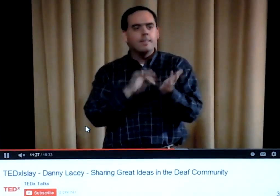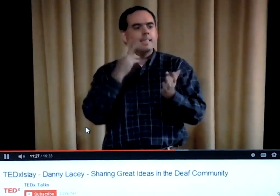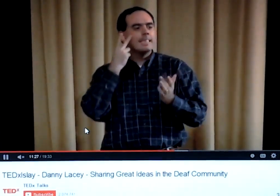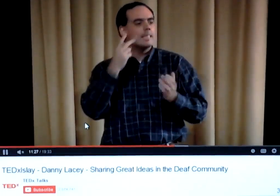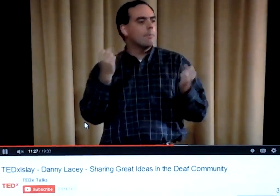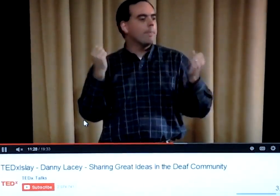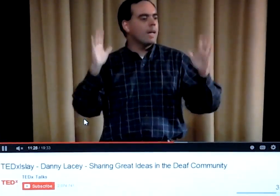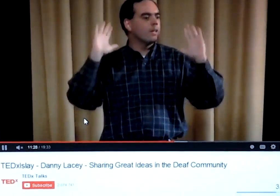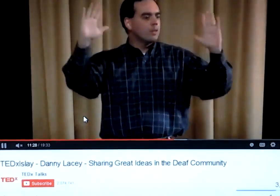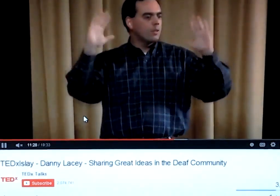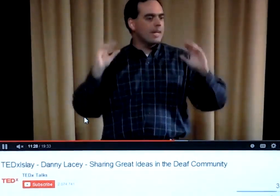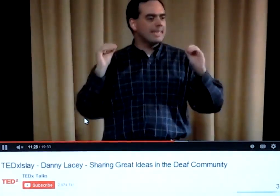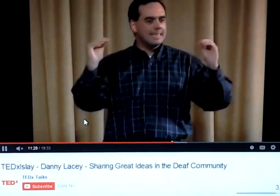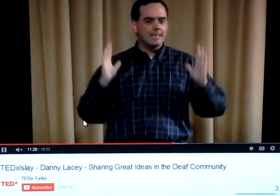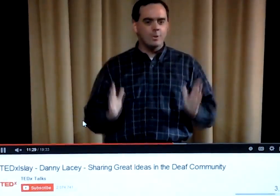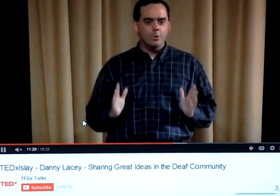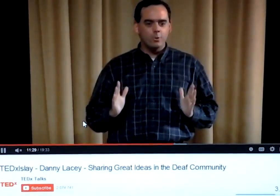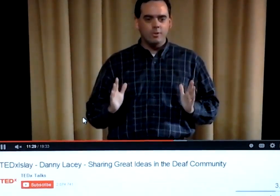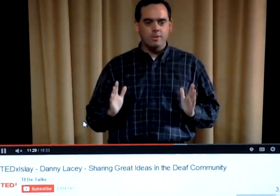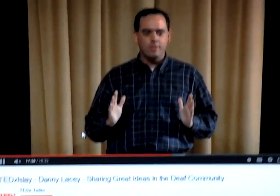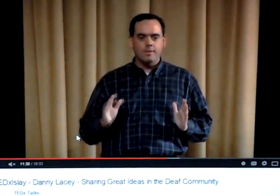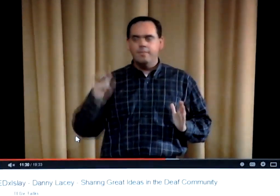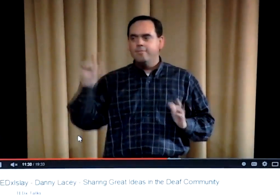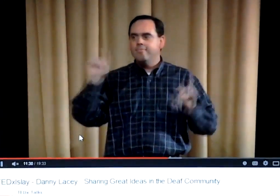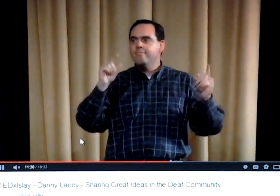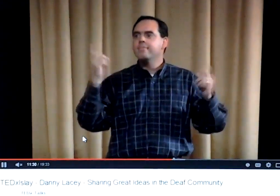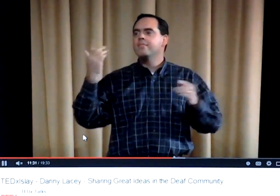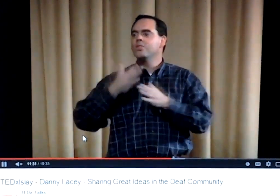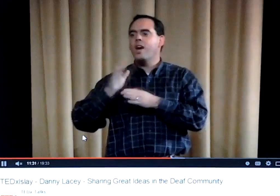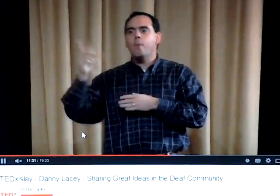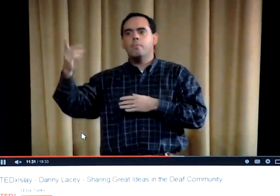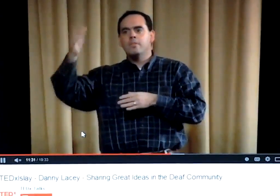So now what happened is that there was more connections with the internet.